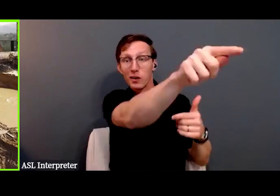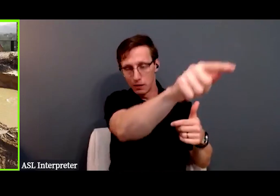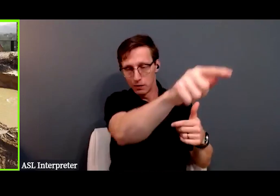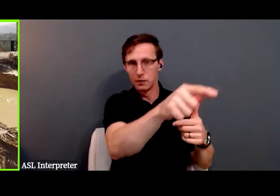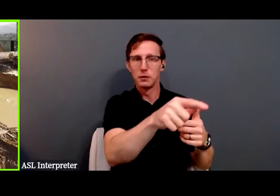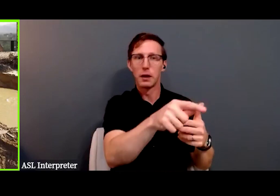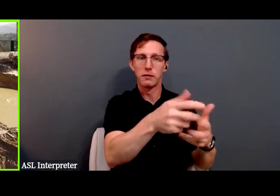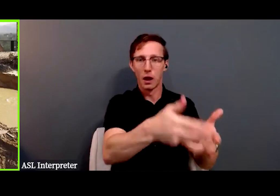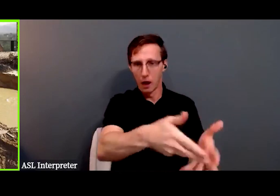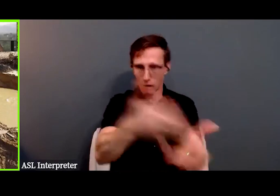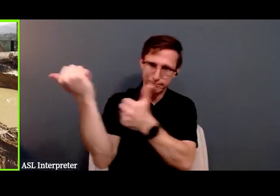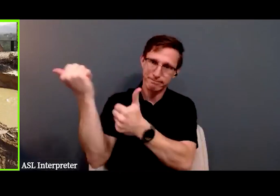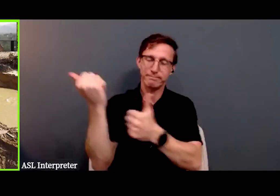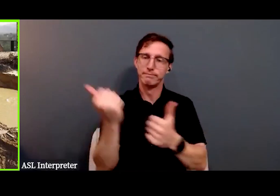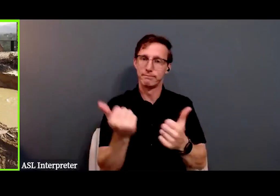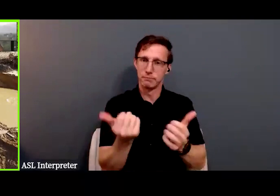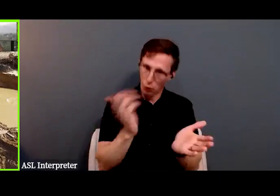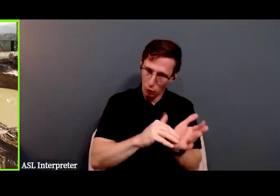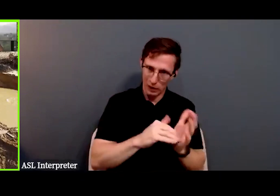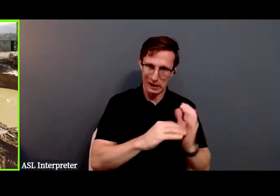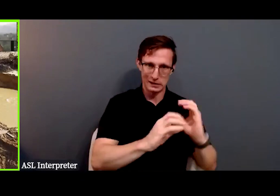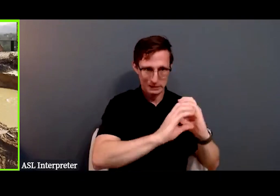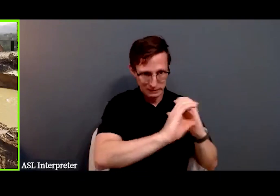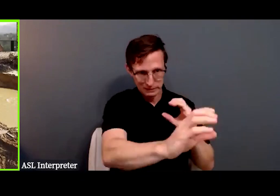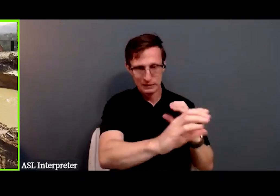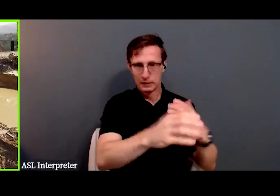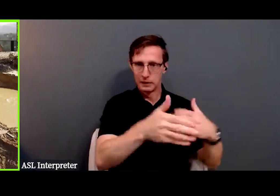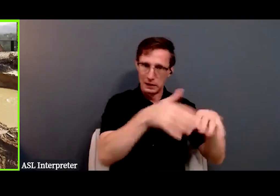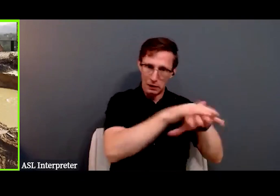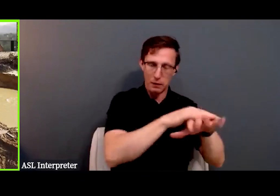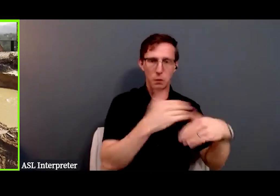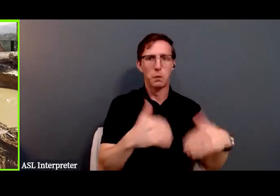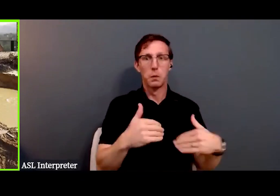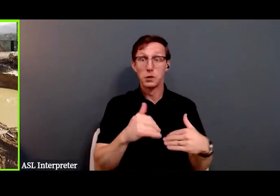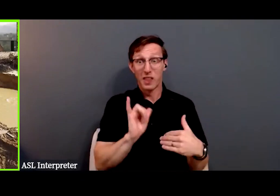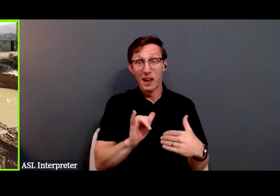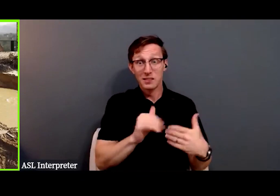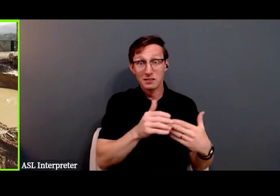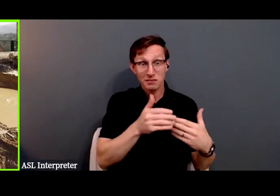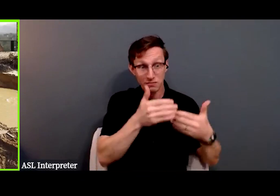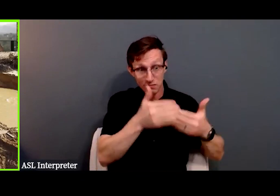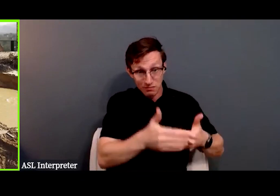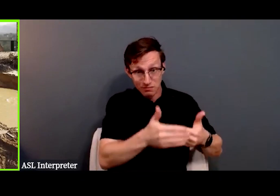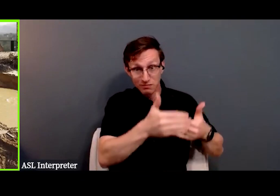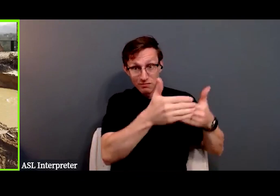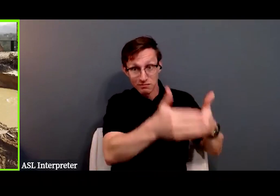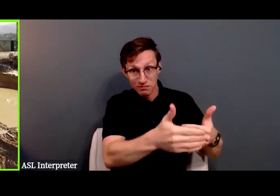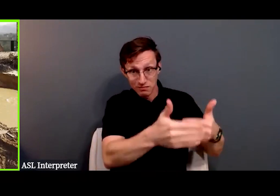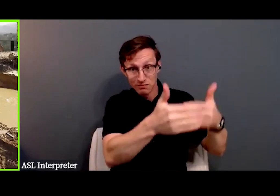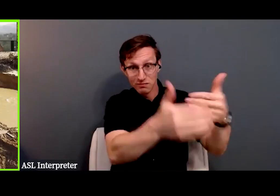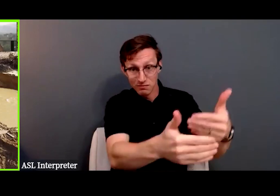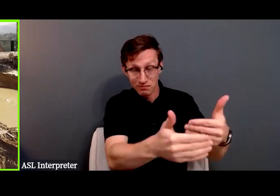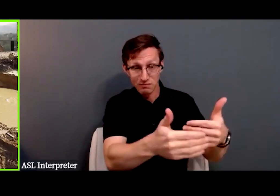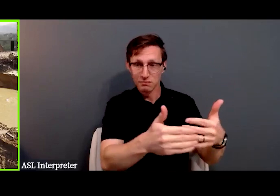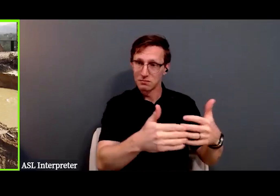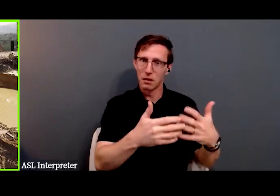So that's really the process that you're going to see to get this bypass line connected. And as I said on Friday,